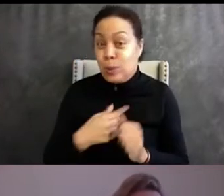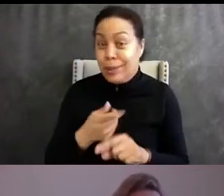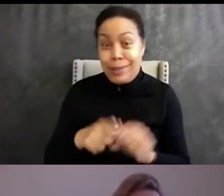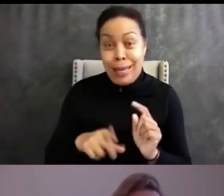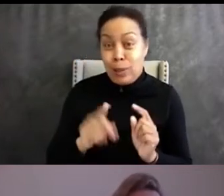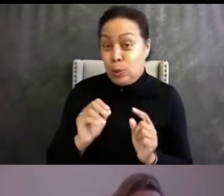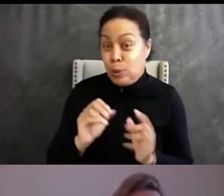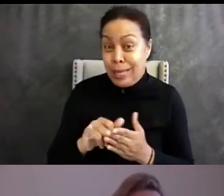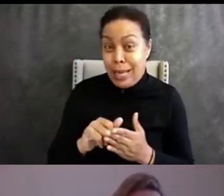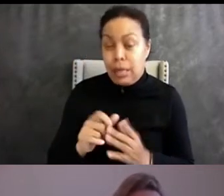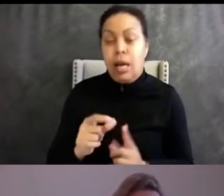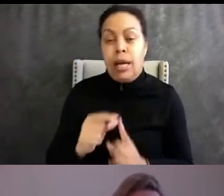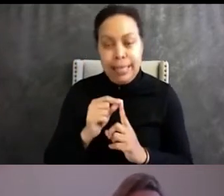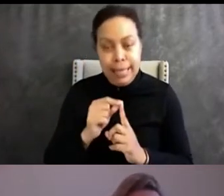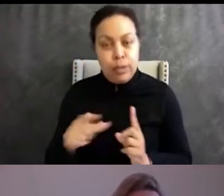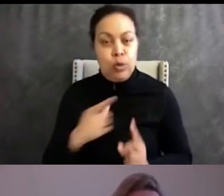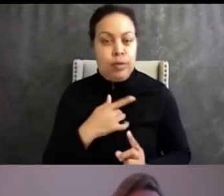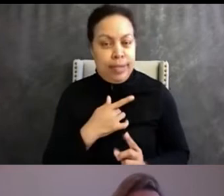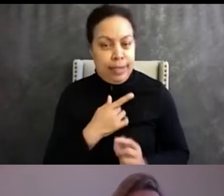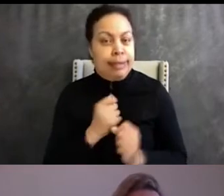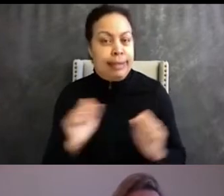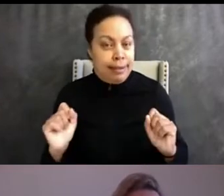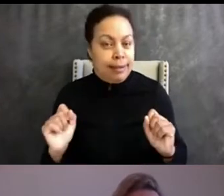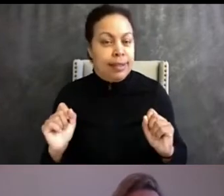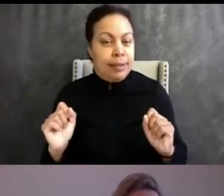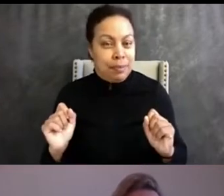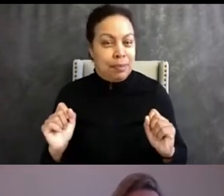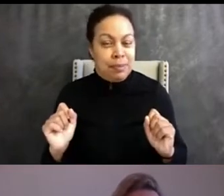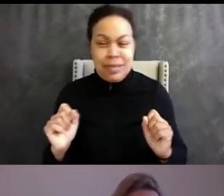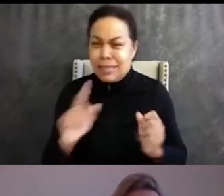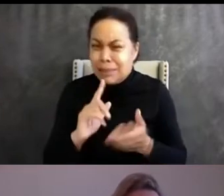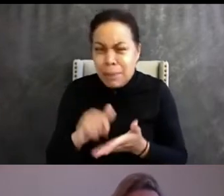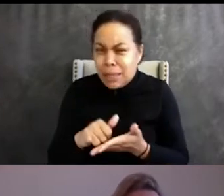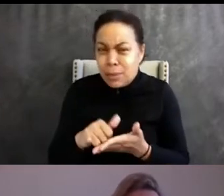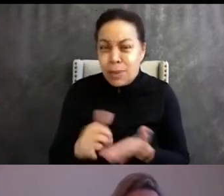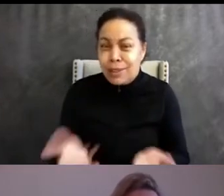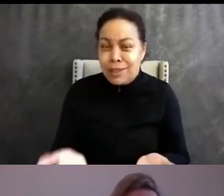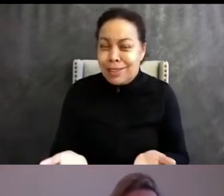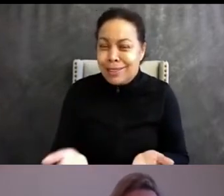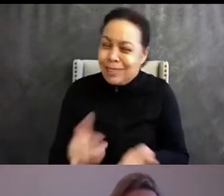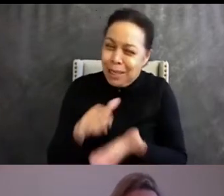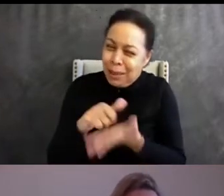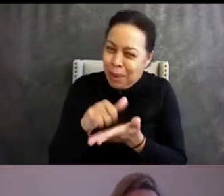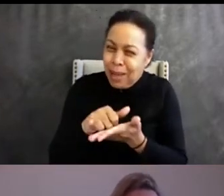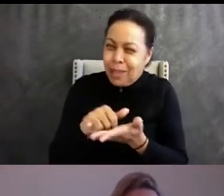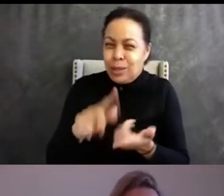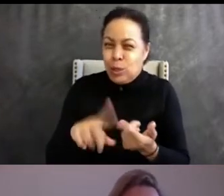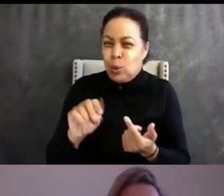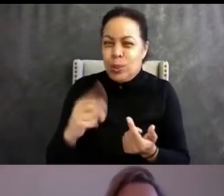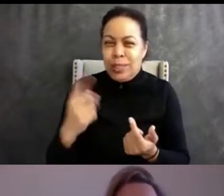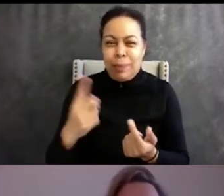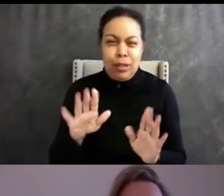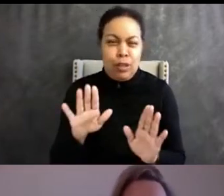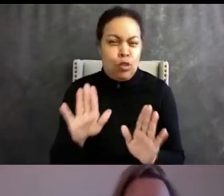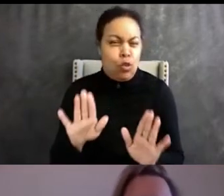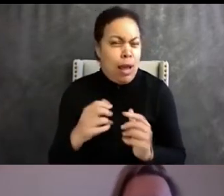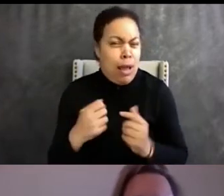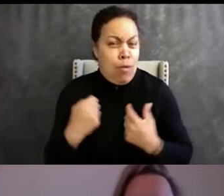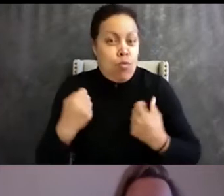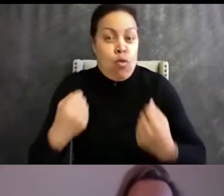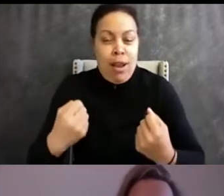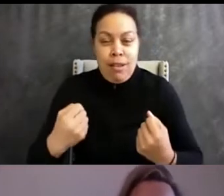we feel safe. It's impossible. It's impossible to do something brave when you do not feel